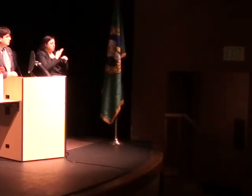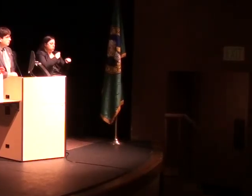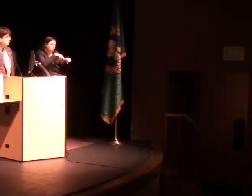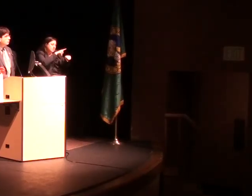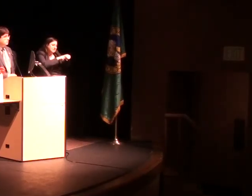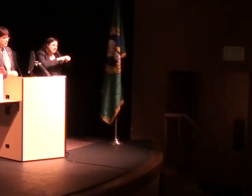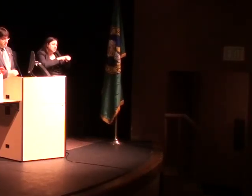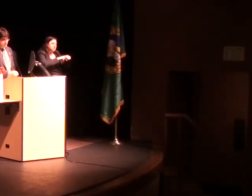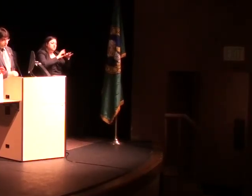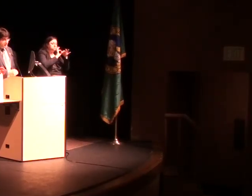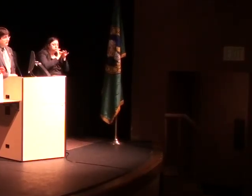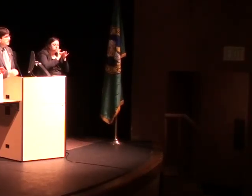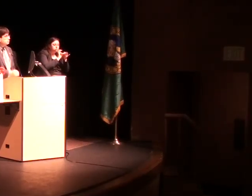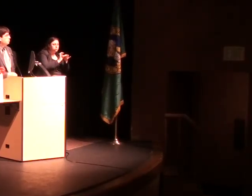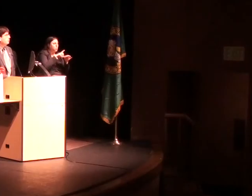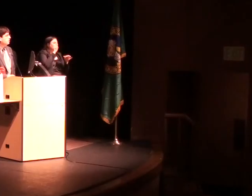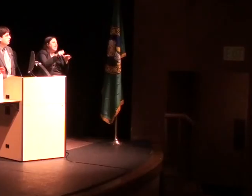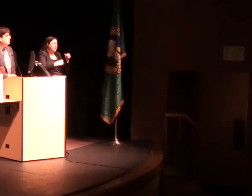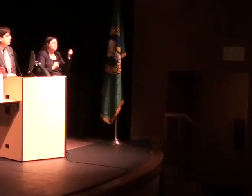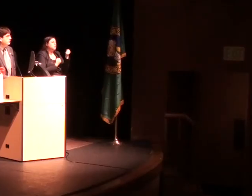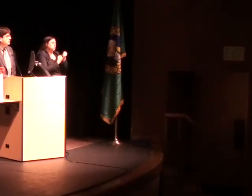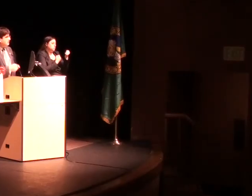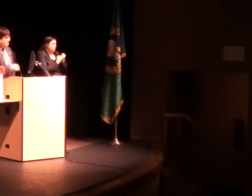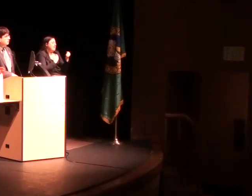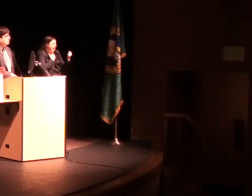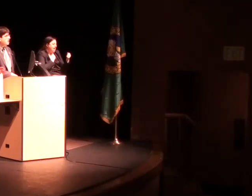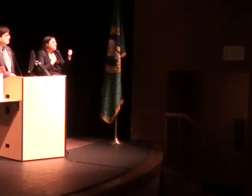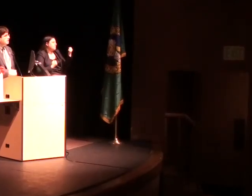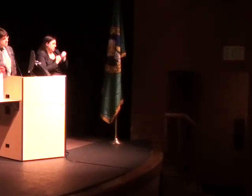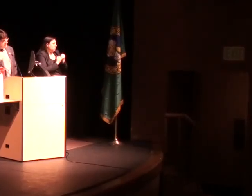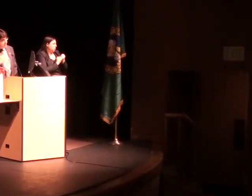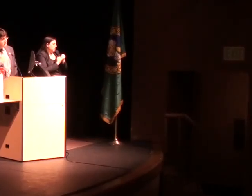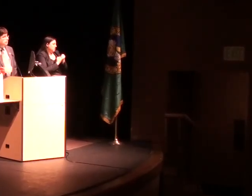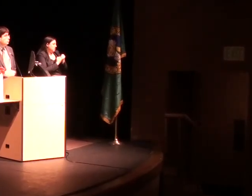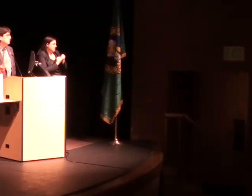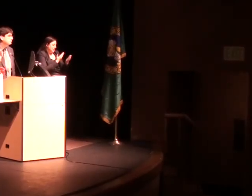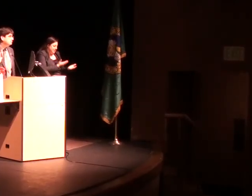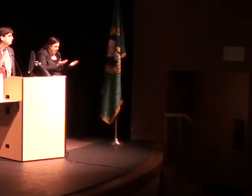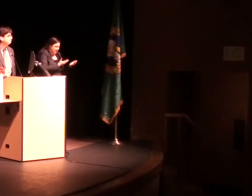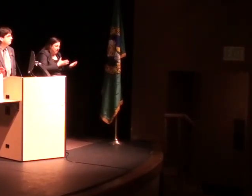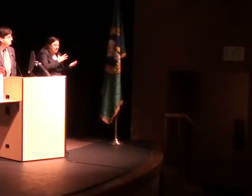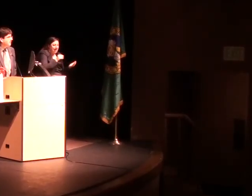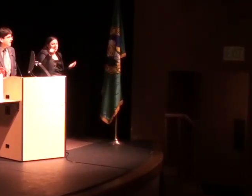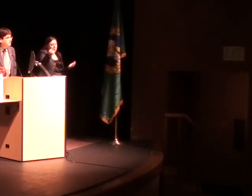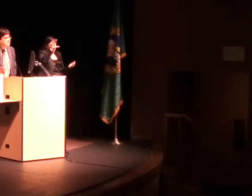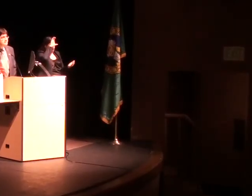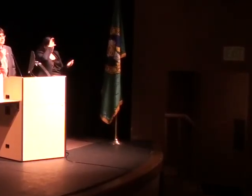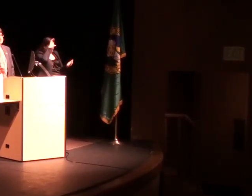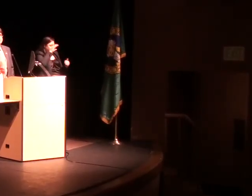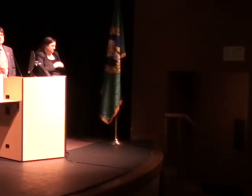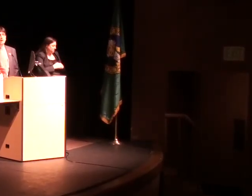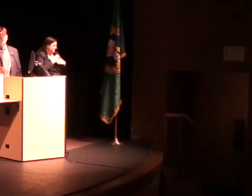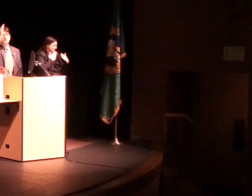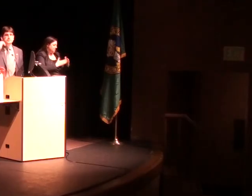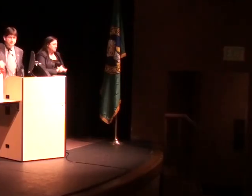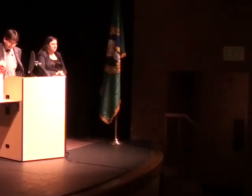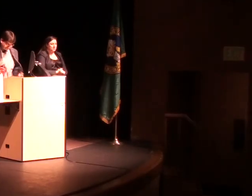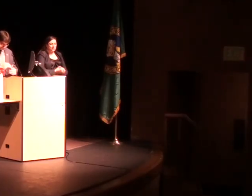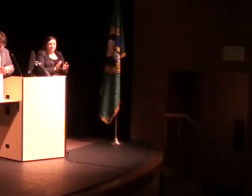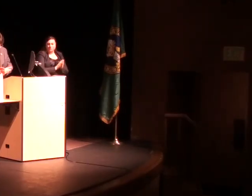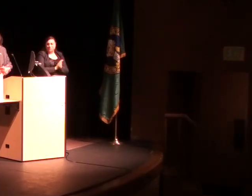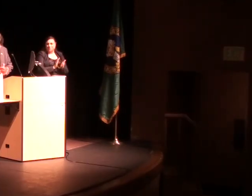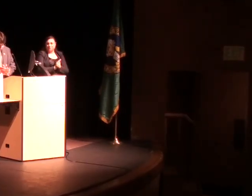normalizations, we have the support of the majority here in the United States and in Cuba. Thank you. Please.